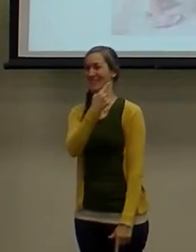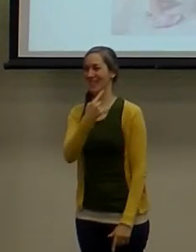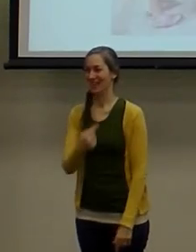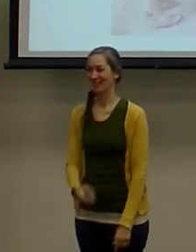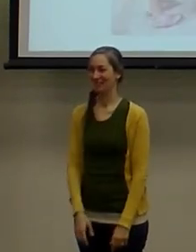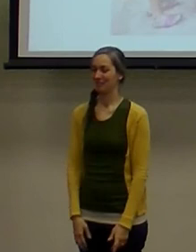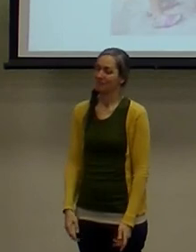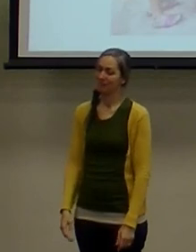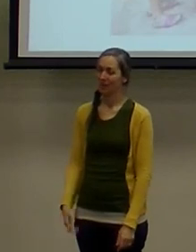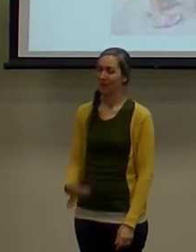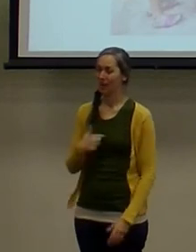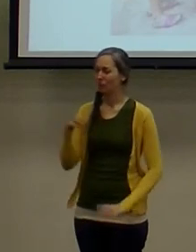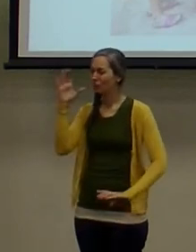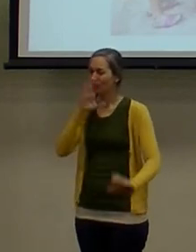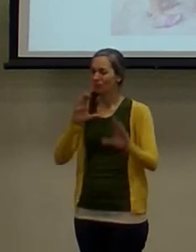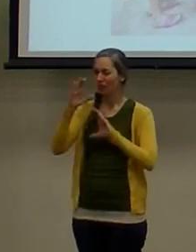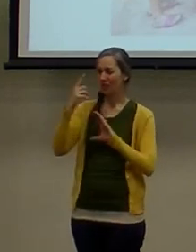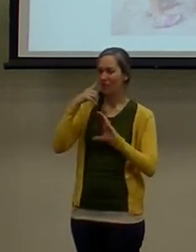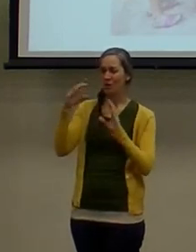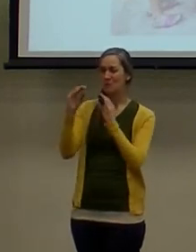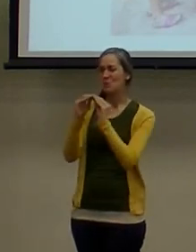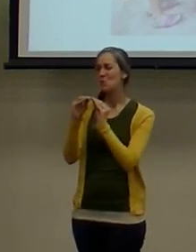looking for more.